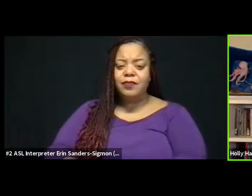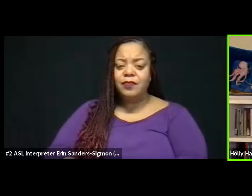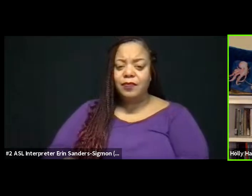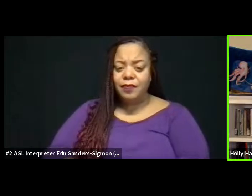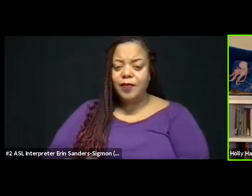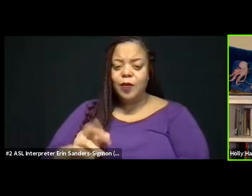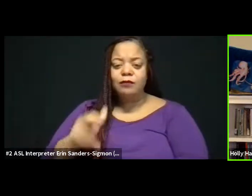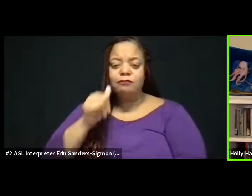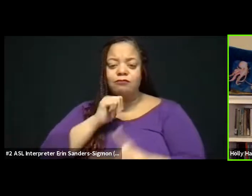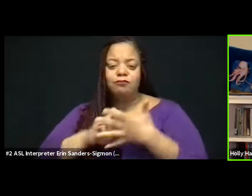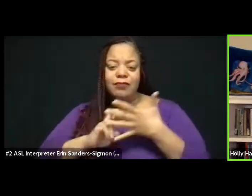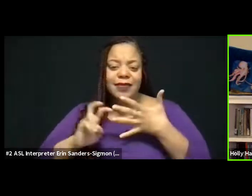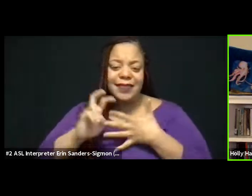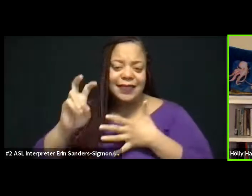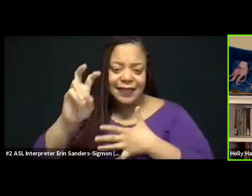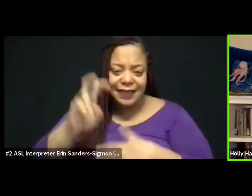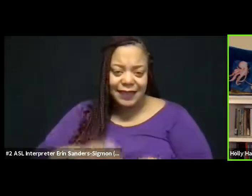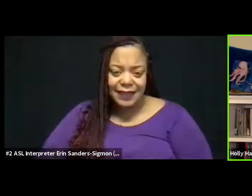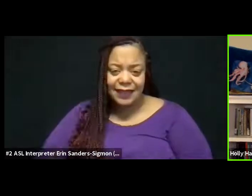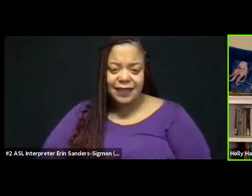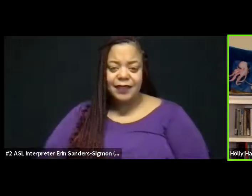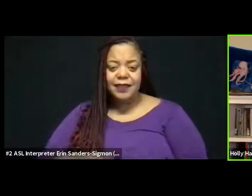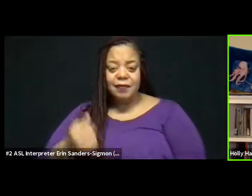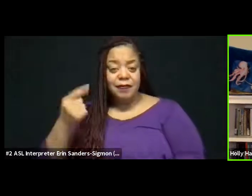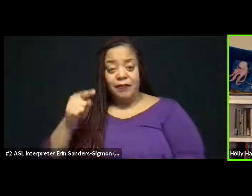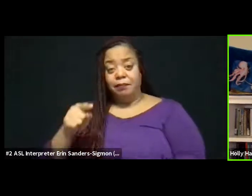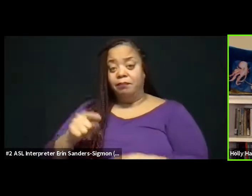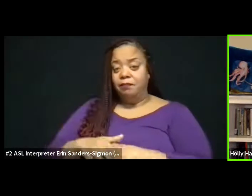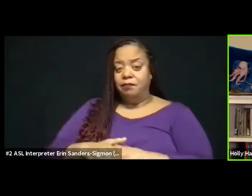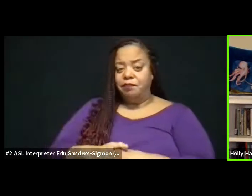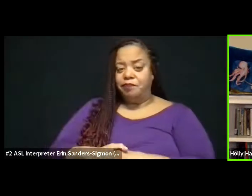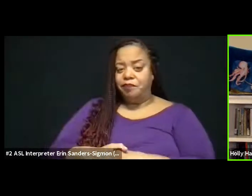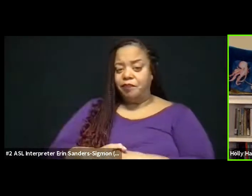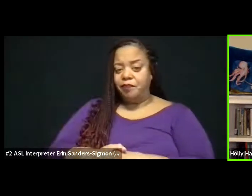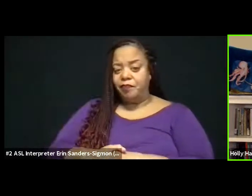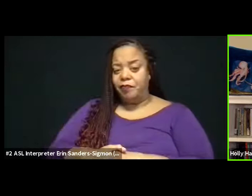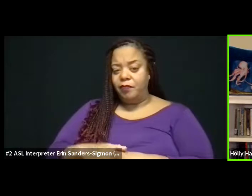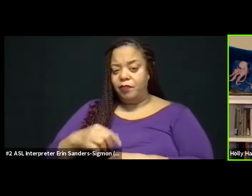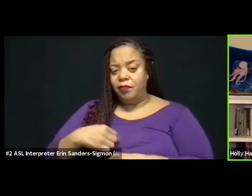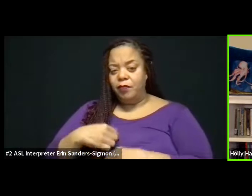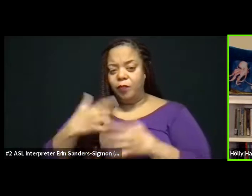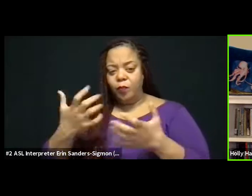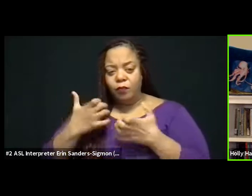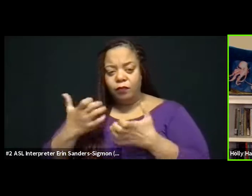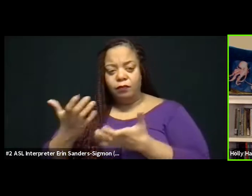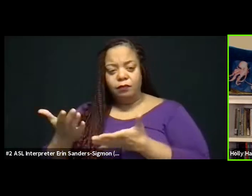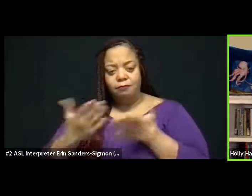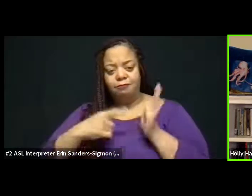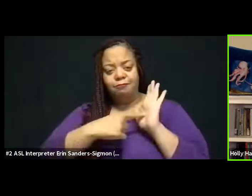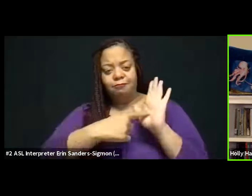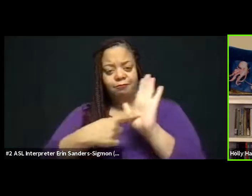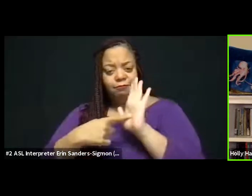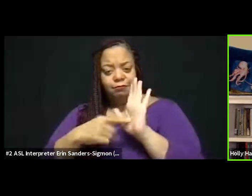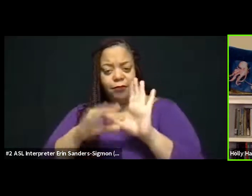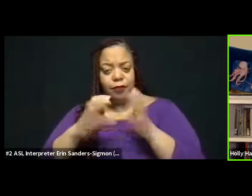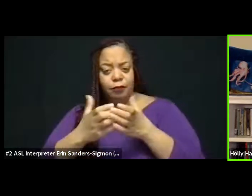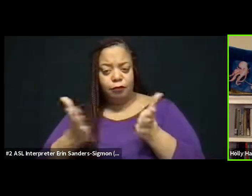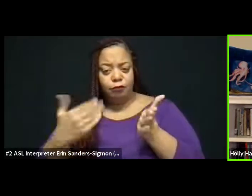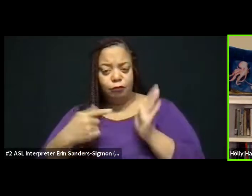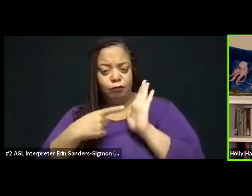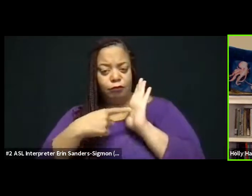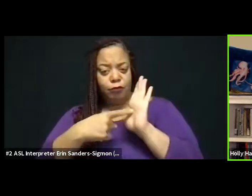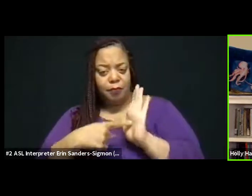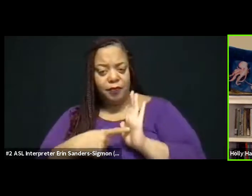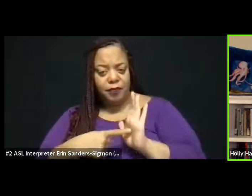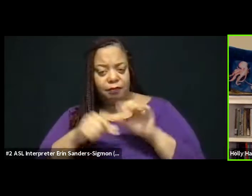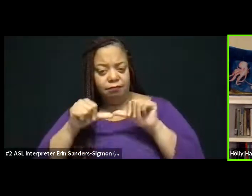I've carried that into the classroom. And then lastly, this year in the classroom, I think I've been focusing a lot on consent. I think